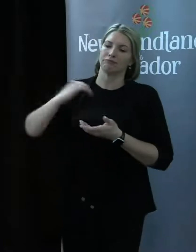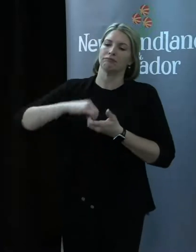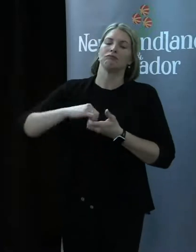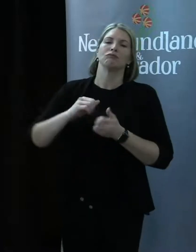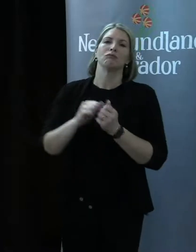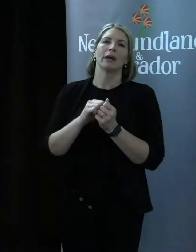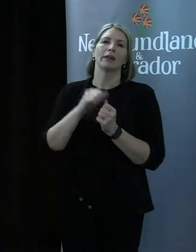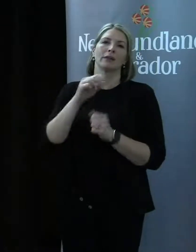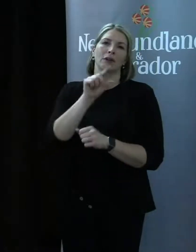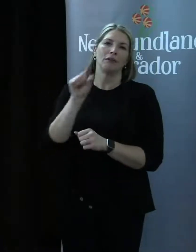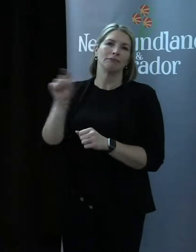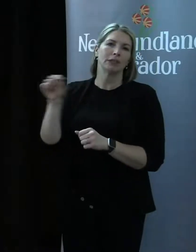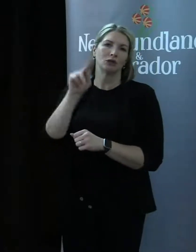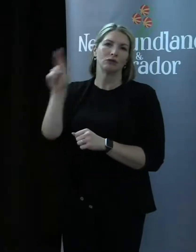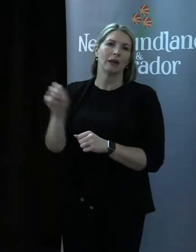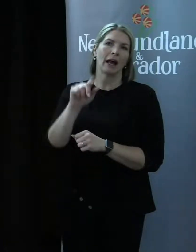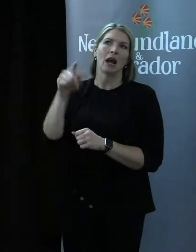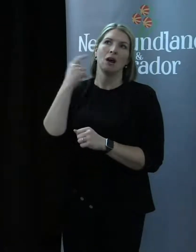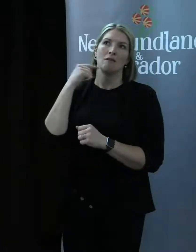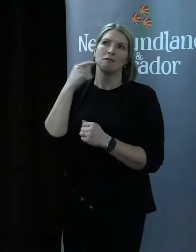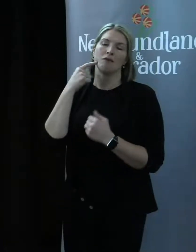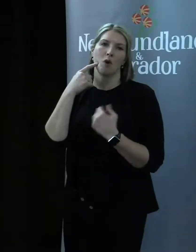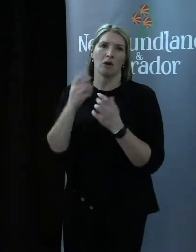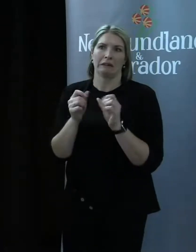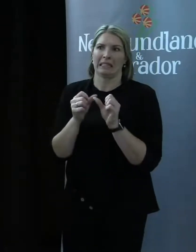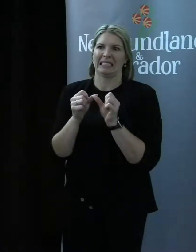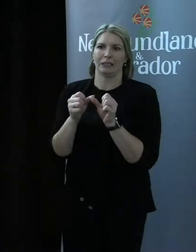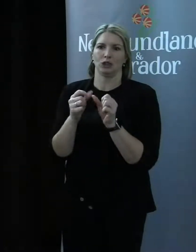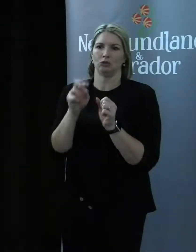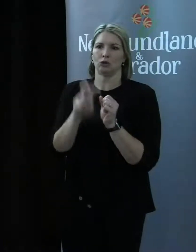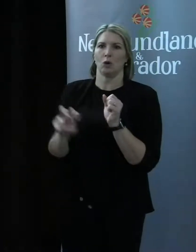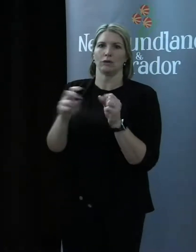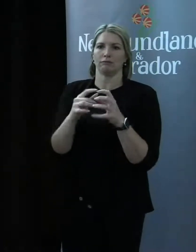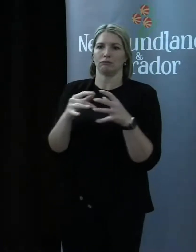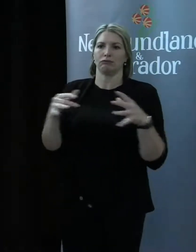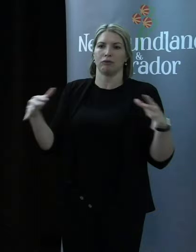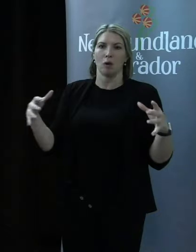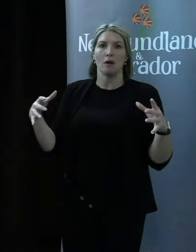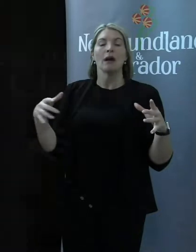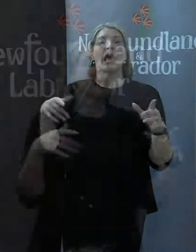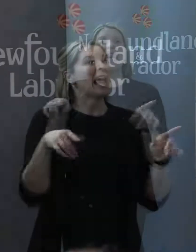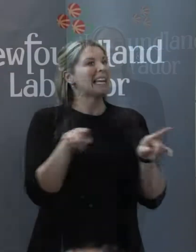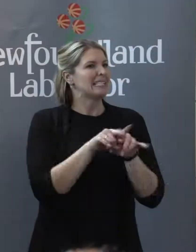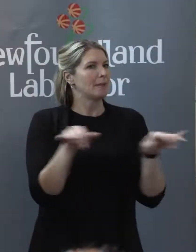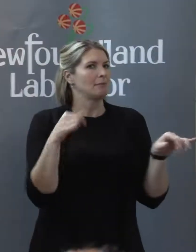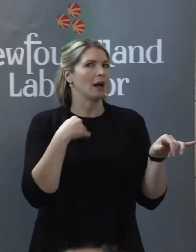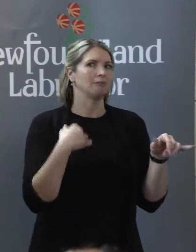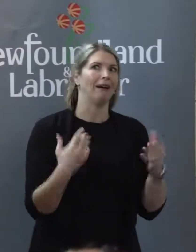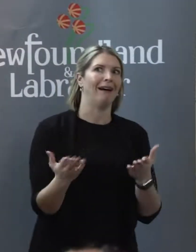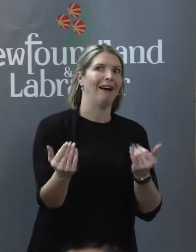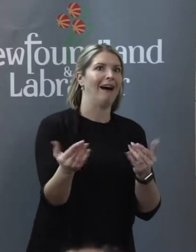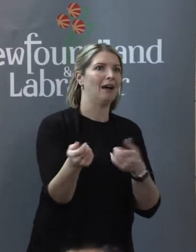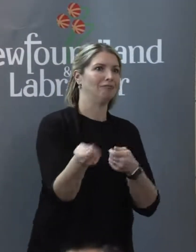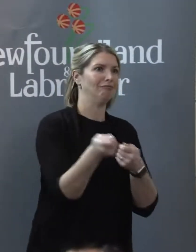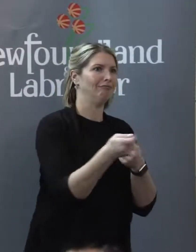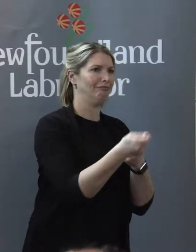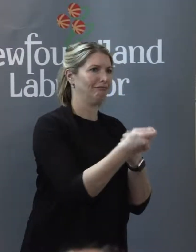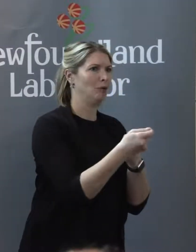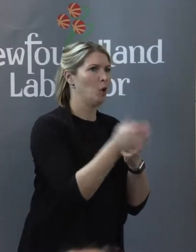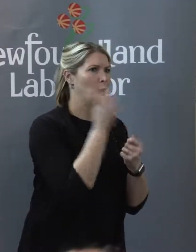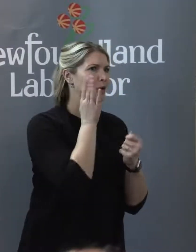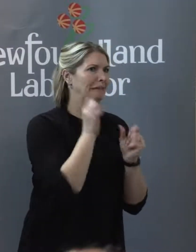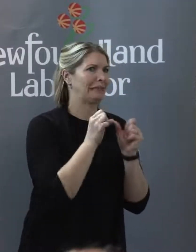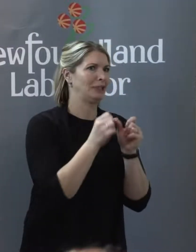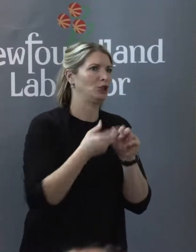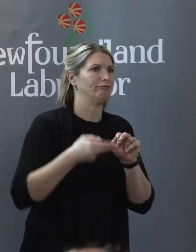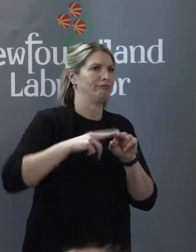Labrador as a competitive destination. Thank you to Minister Crocker and the Department of Tourism, Culture, Arts and Recreation for working with